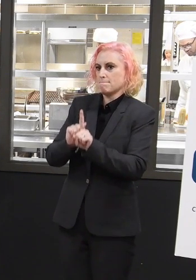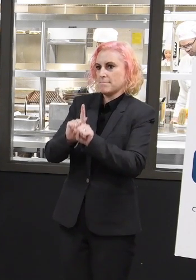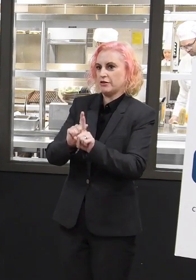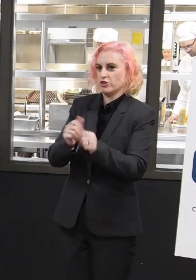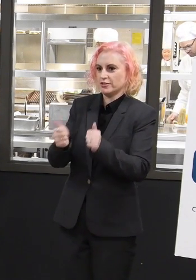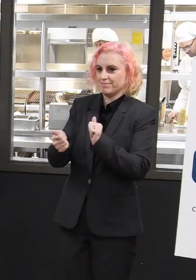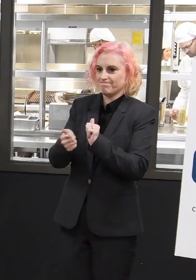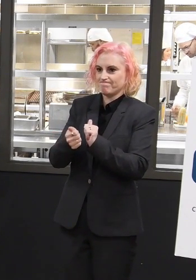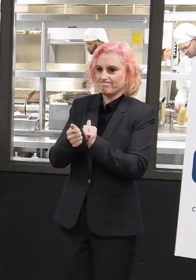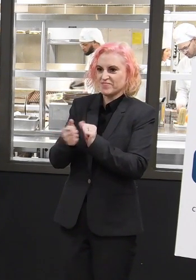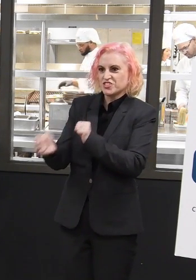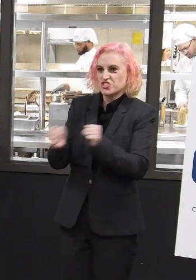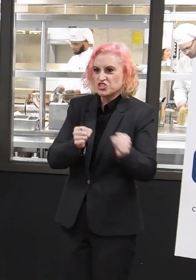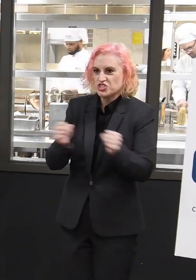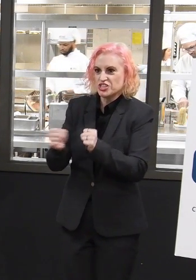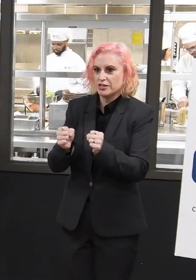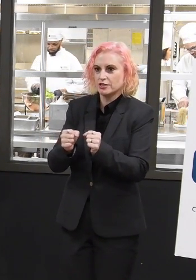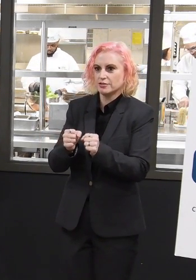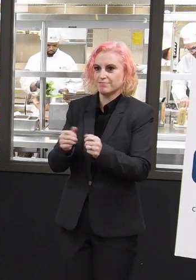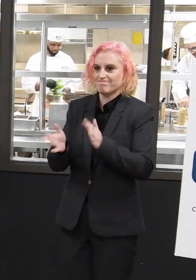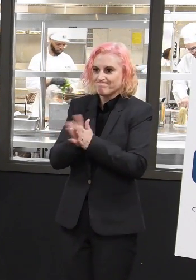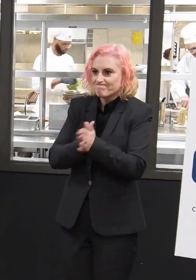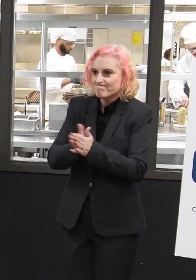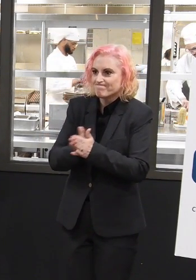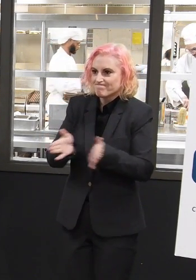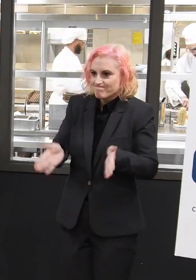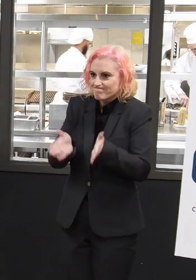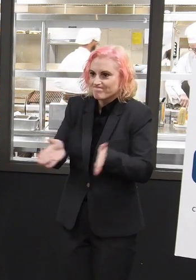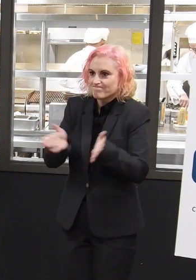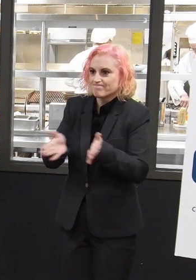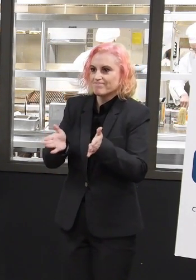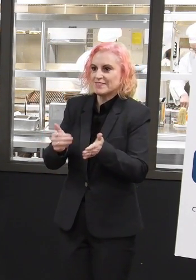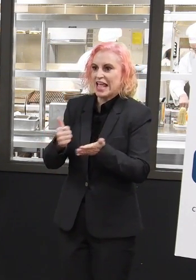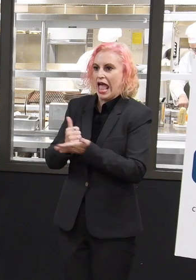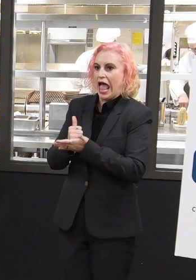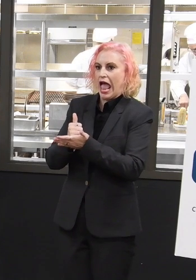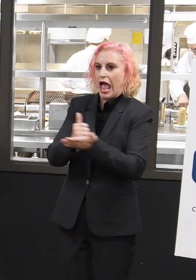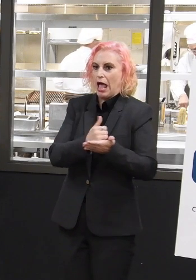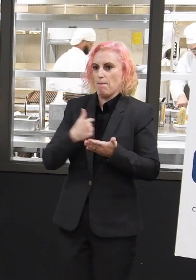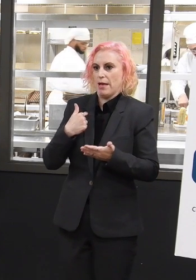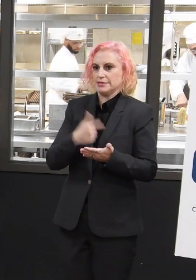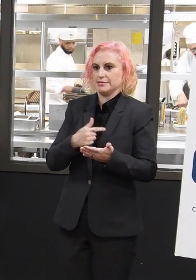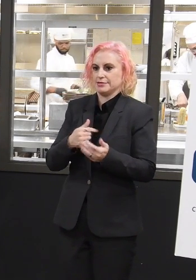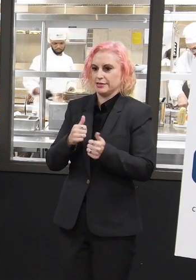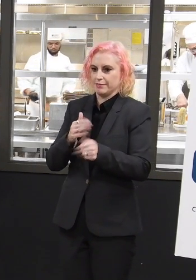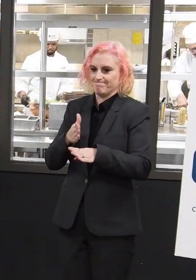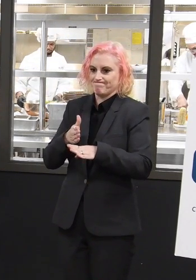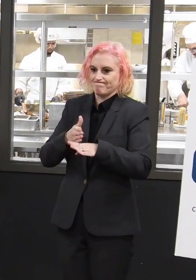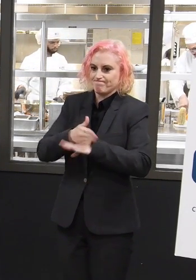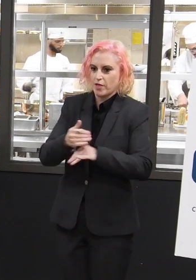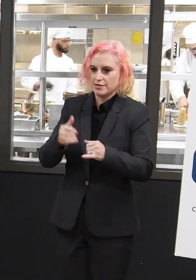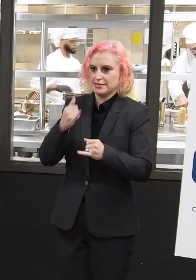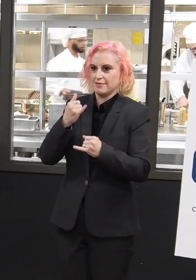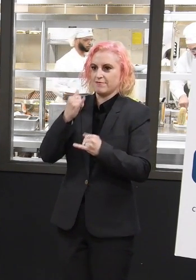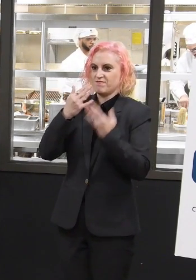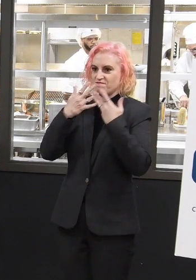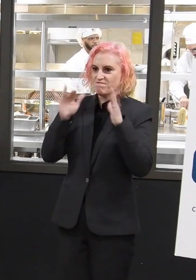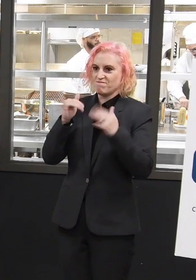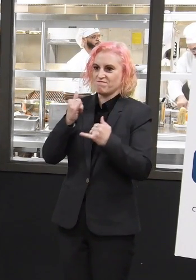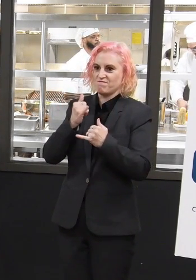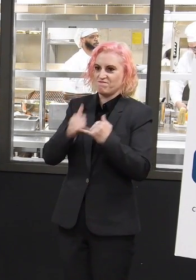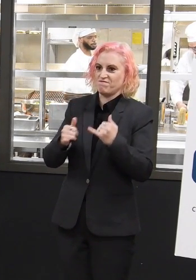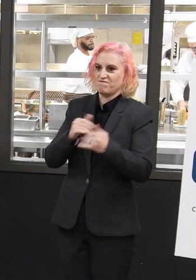us on, to provide practical guidance, and help us all get across that finish line. I want to